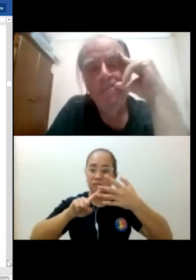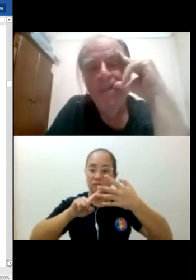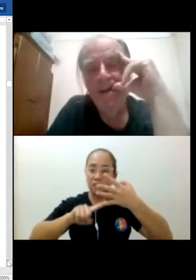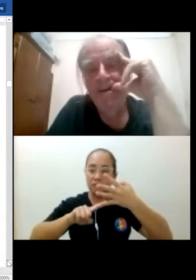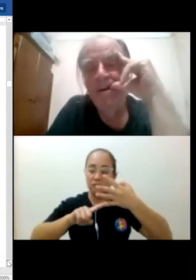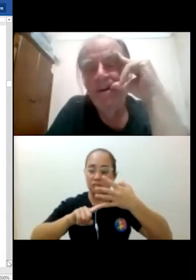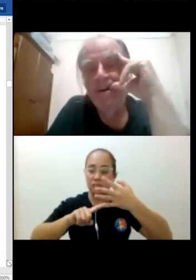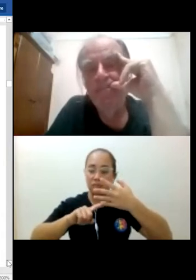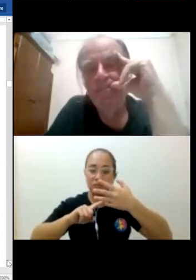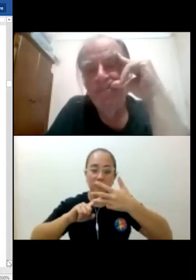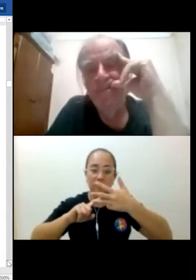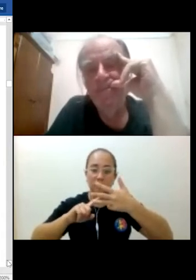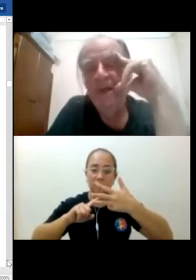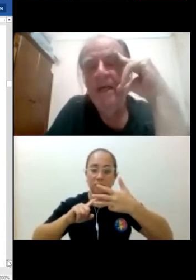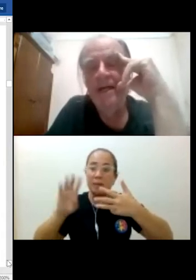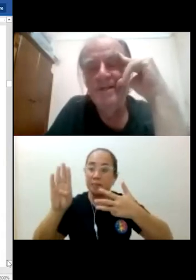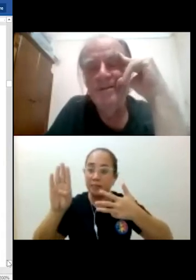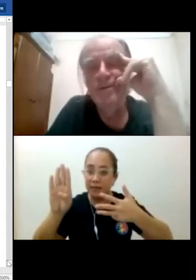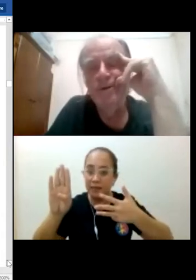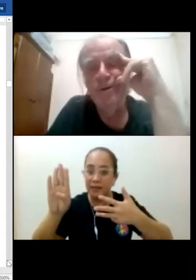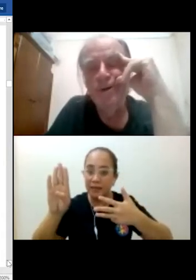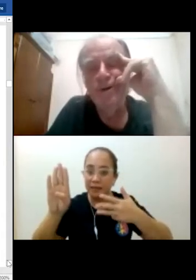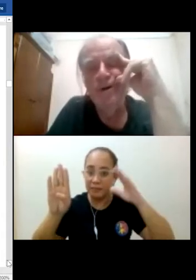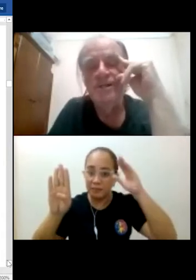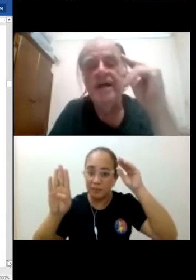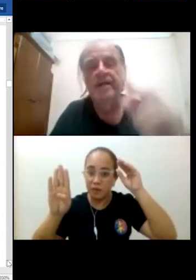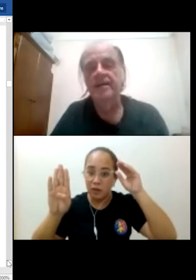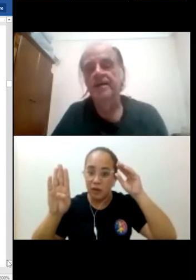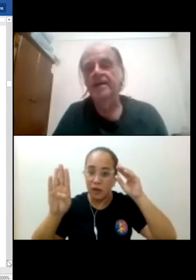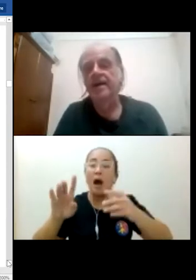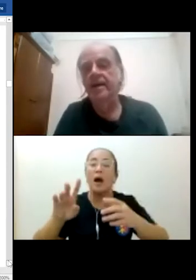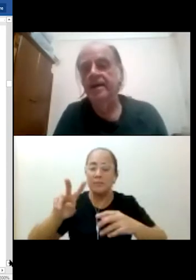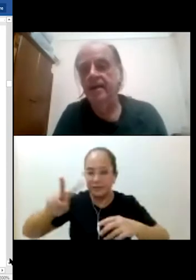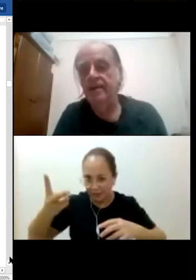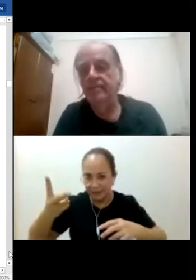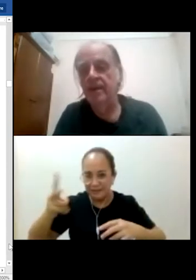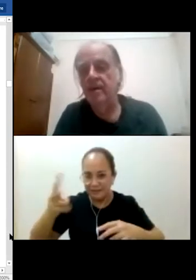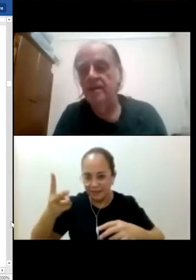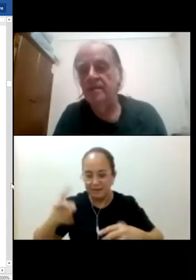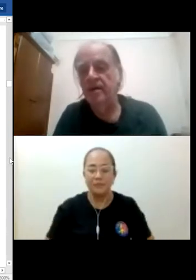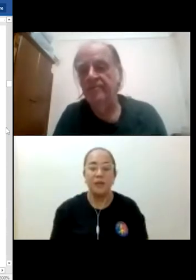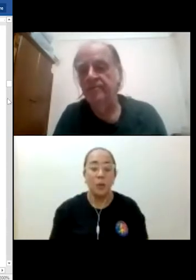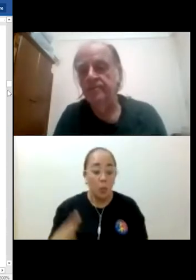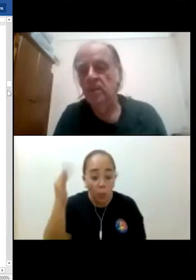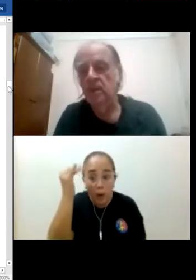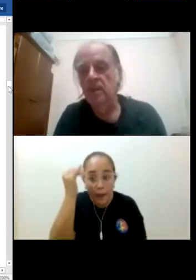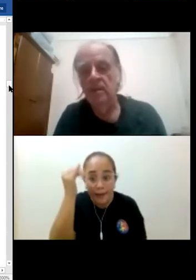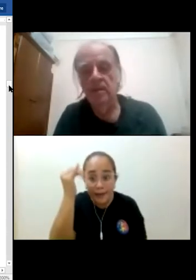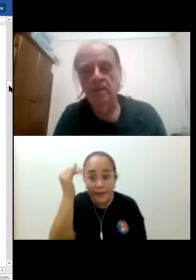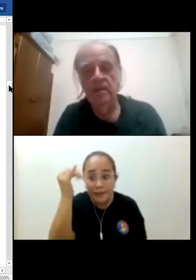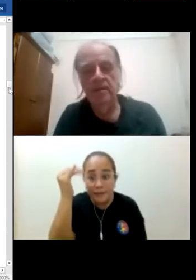I see B. B should occur second. And again, because of